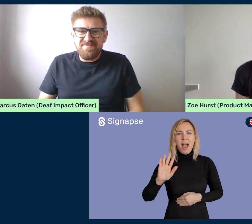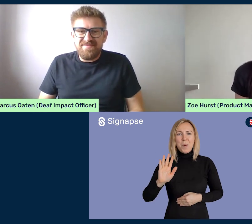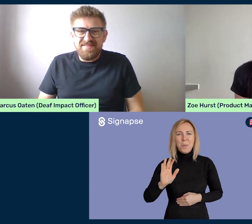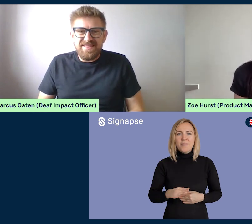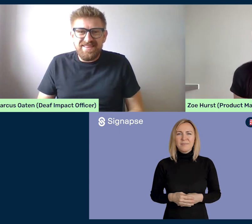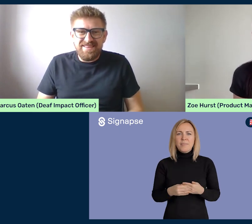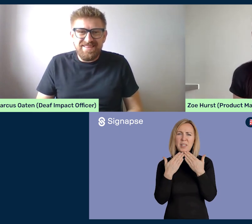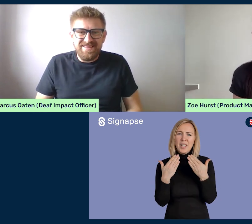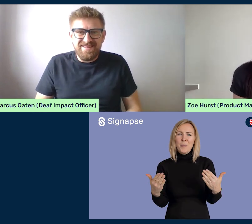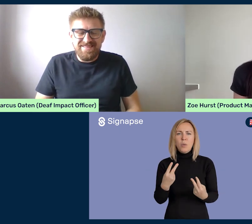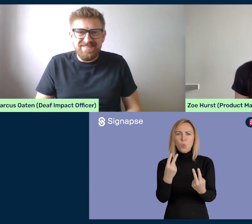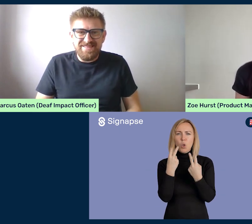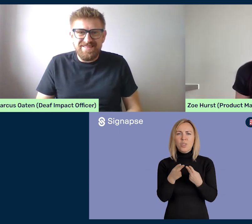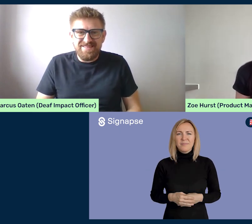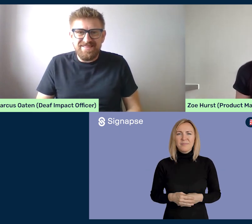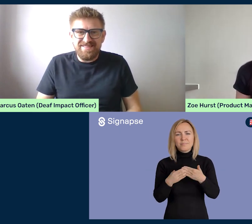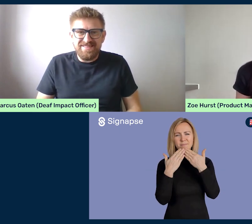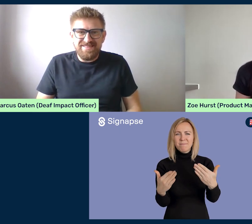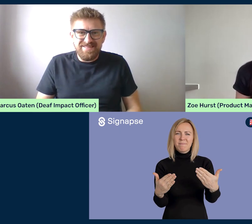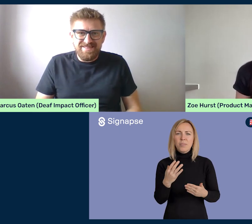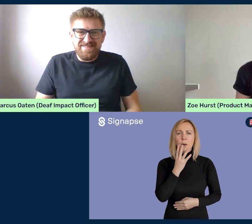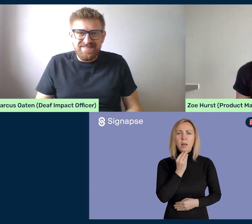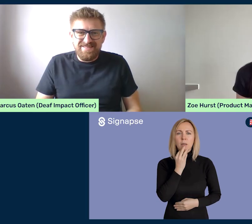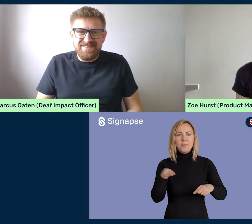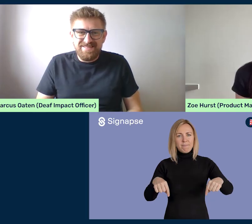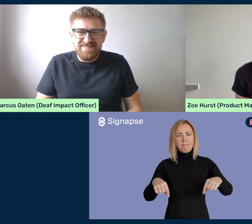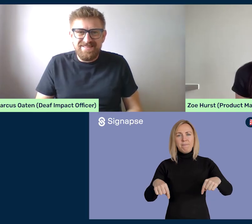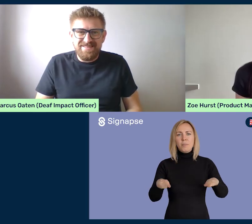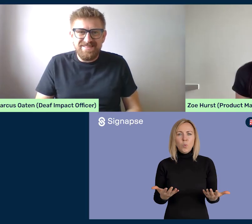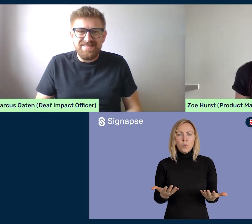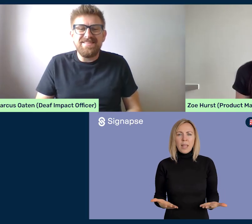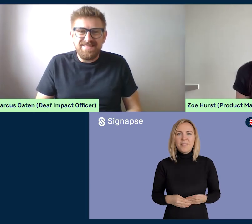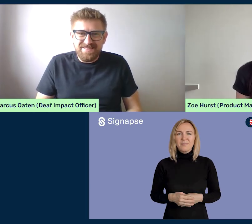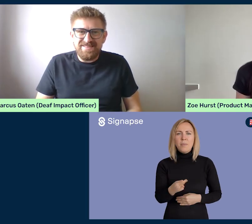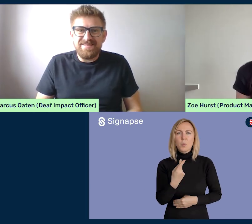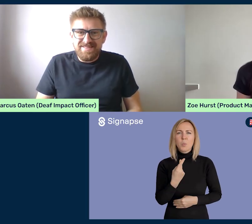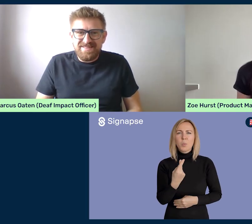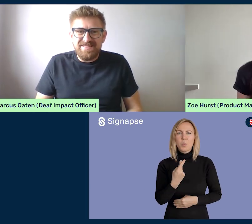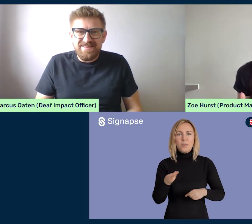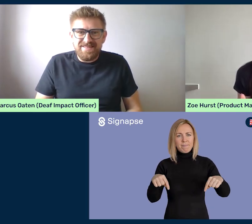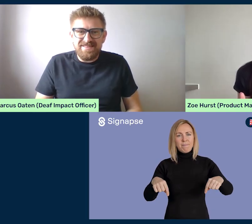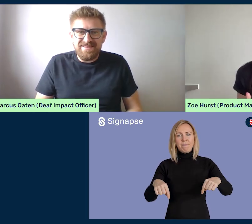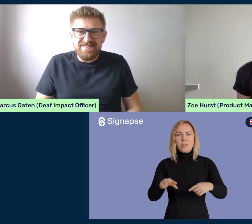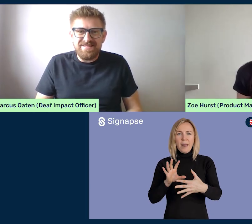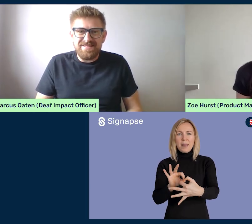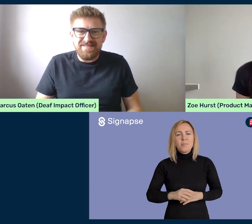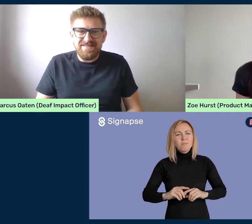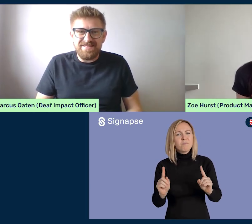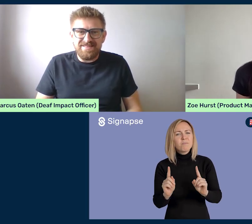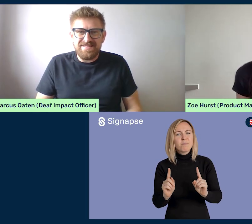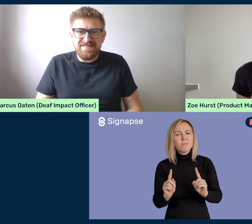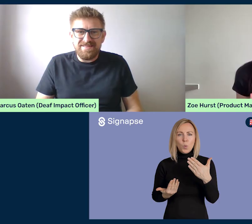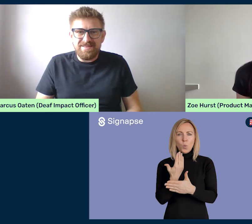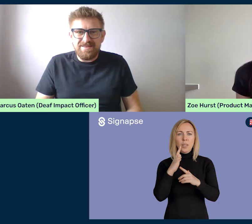Thank you for everyone that's watching, and thank you to Marcus for joining me today. We're going to be discussing about